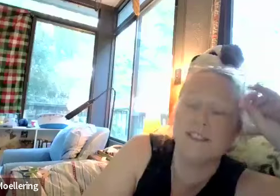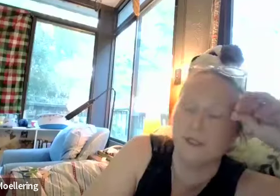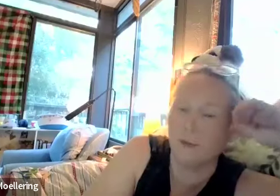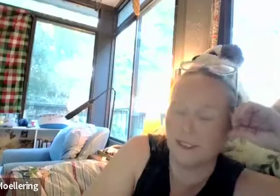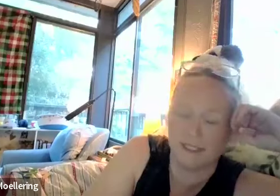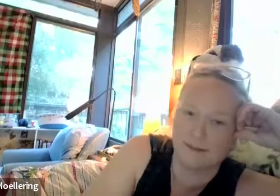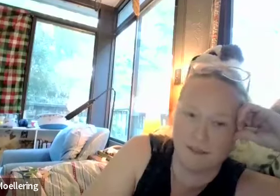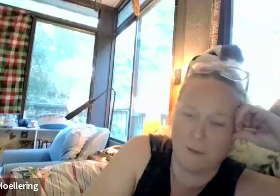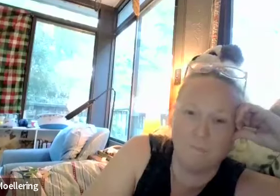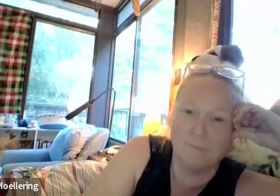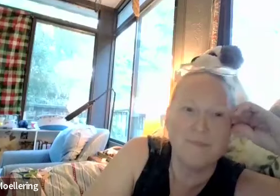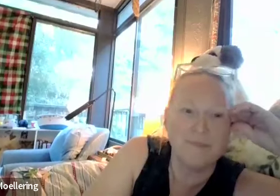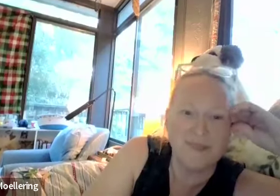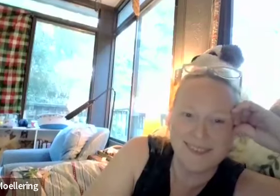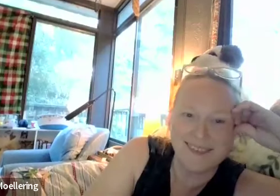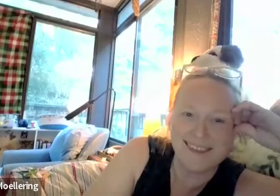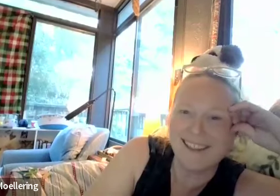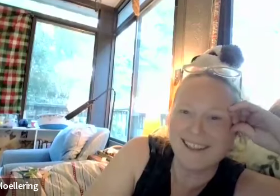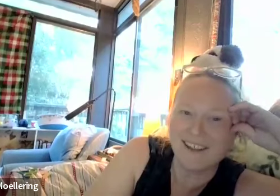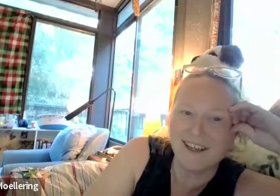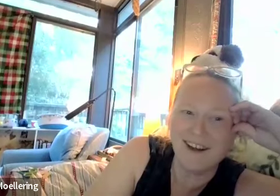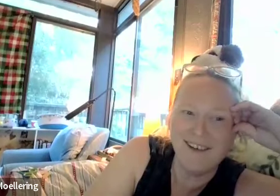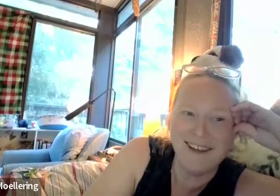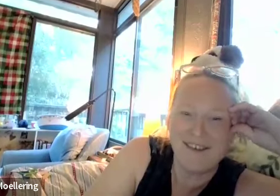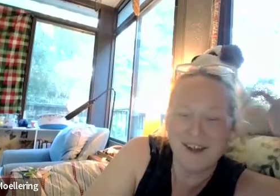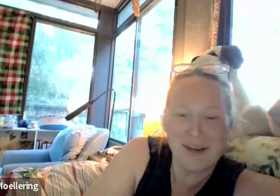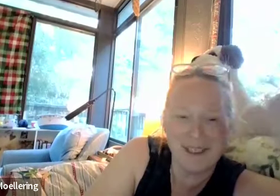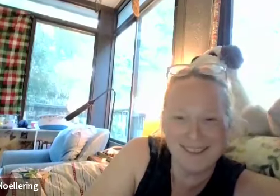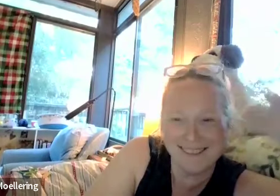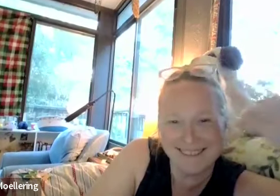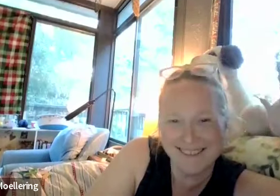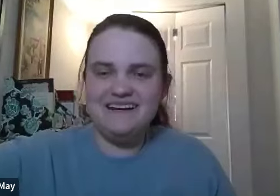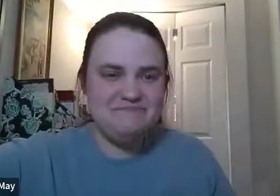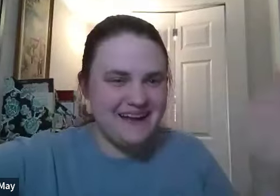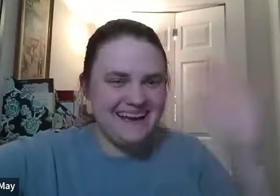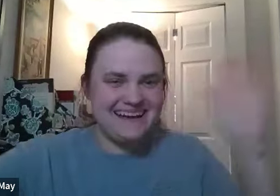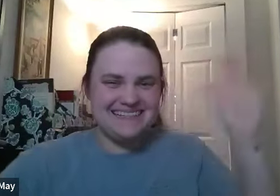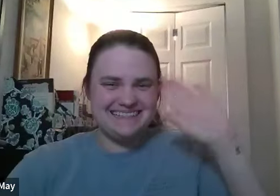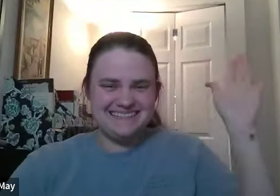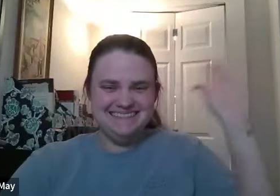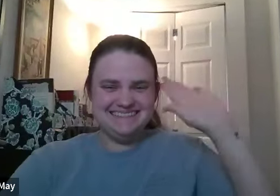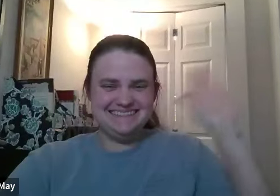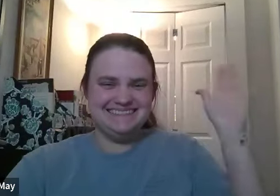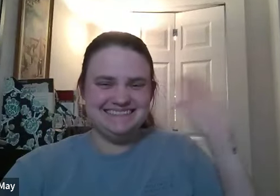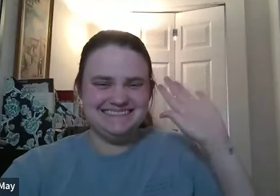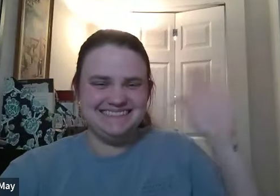do any Okay. quizzes. No. Okay. All right, y'all. Have a great one. All righty. Bye, guys. Bye. Bye.